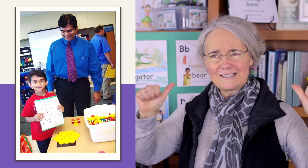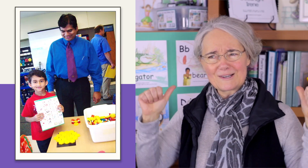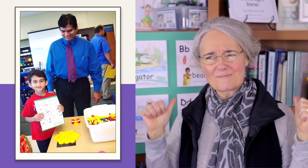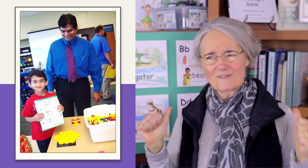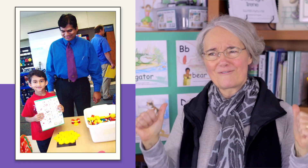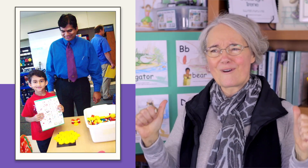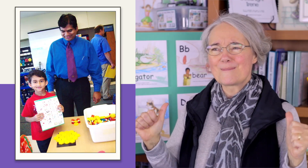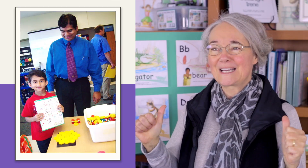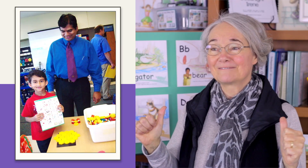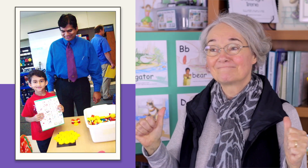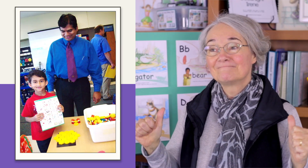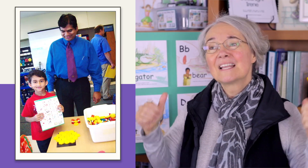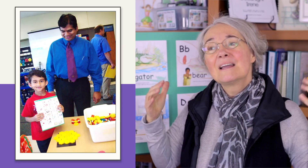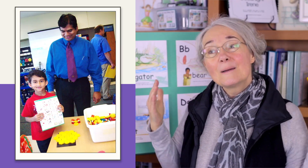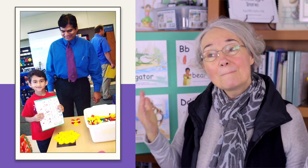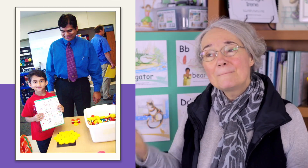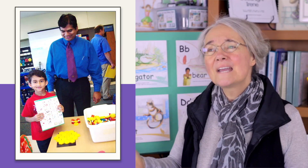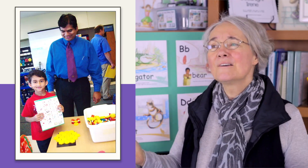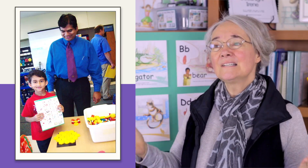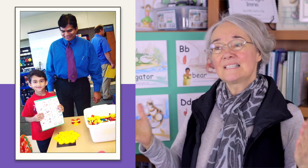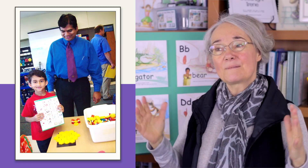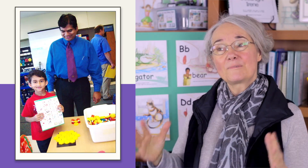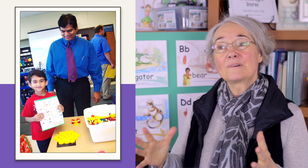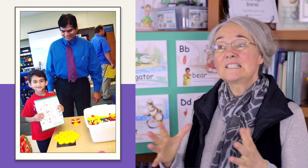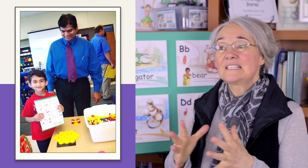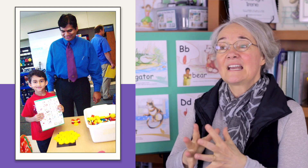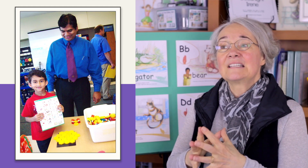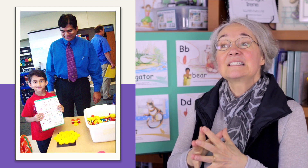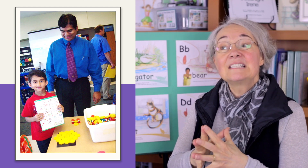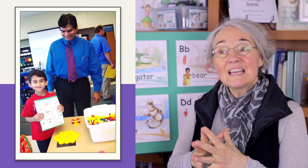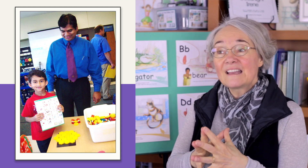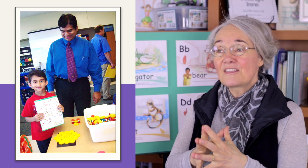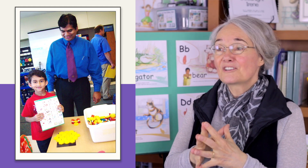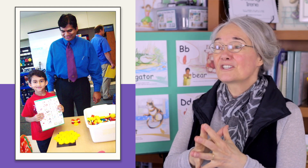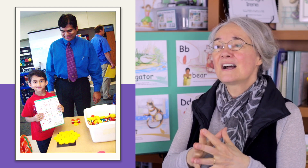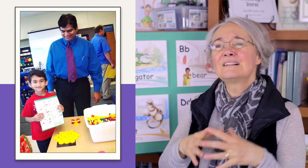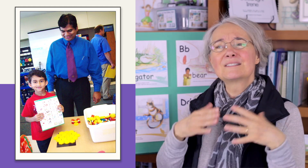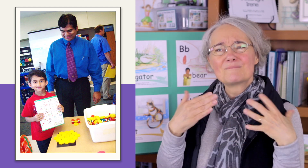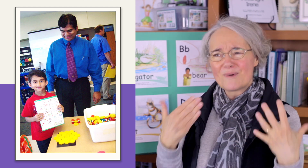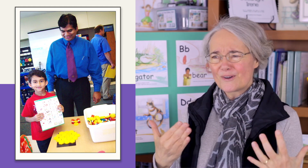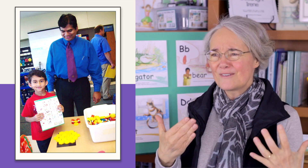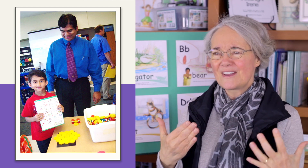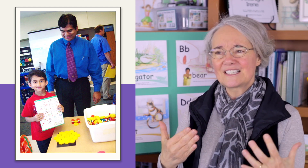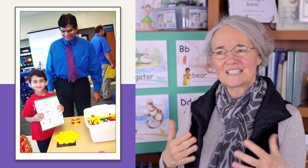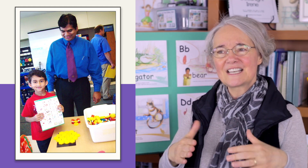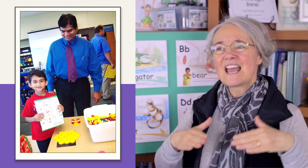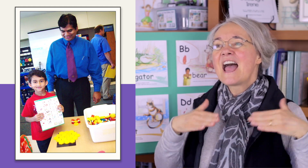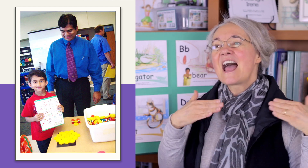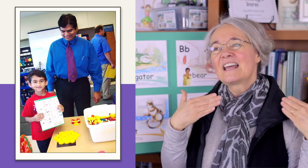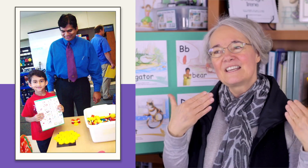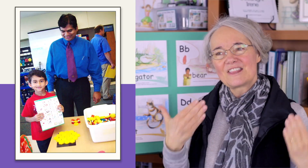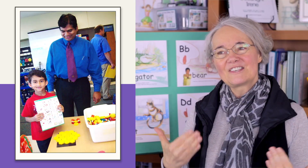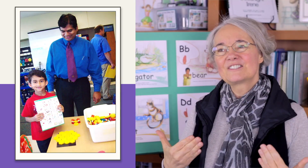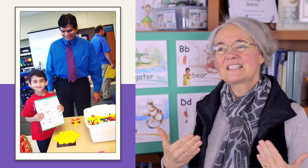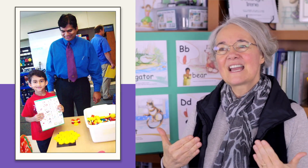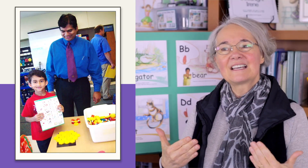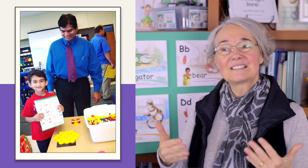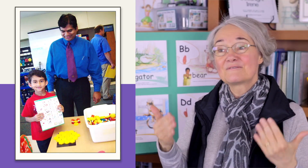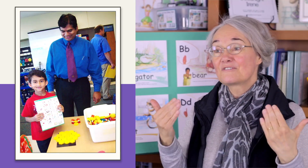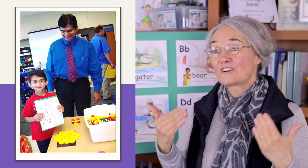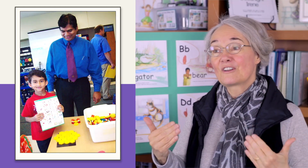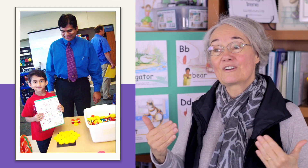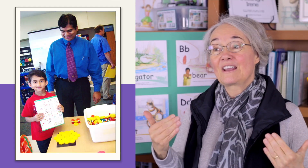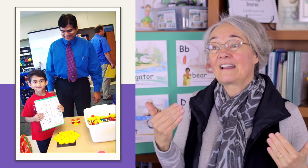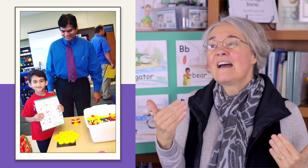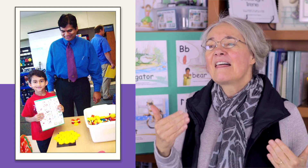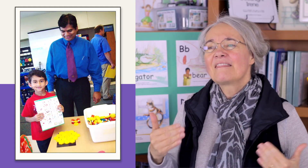I'm ready to perform it. Parents appreciate seeing their child's motivation and